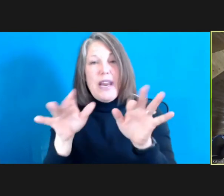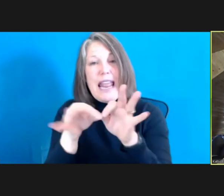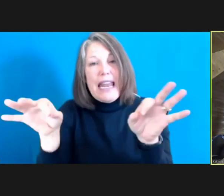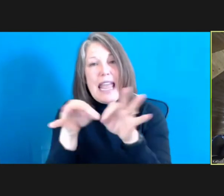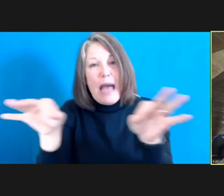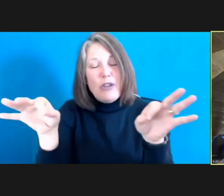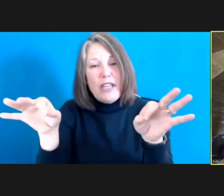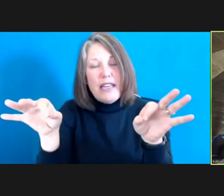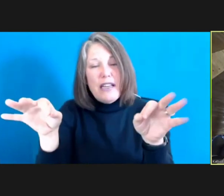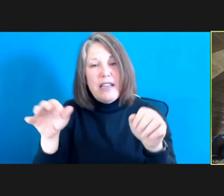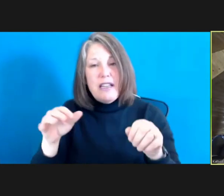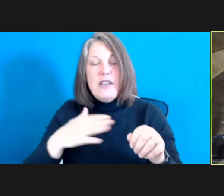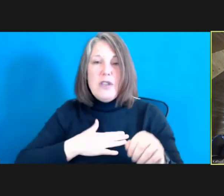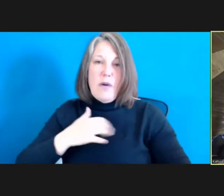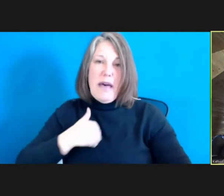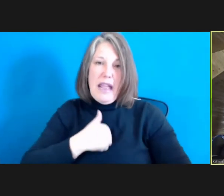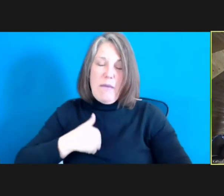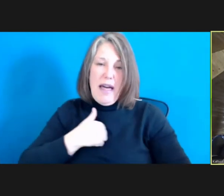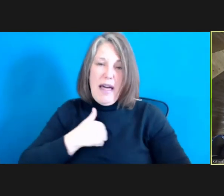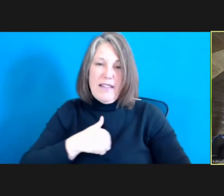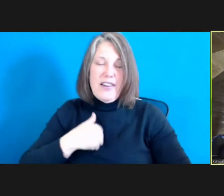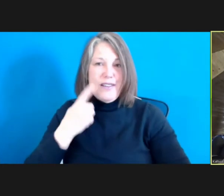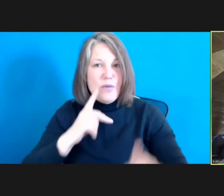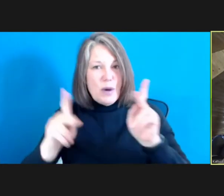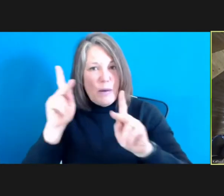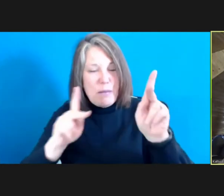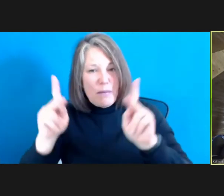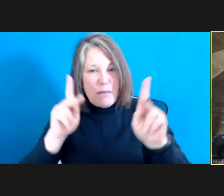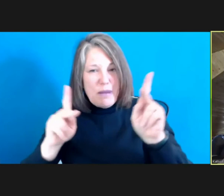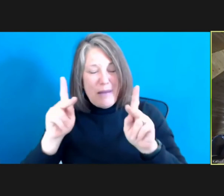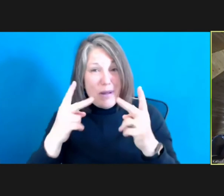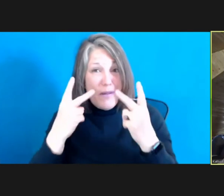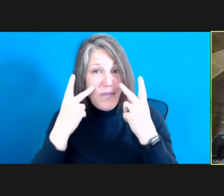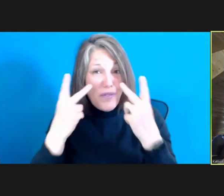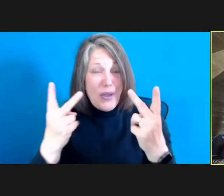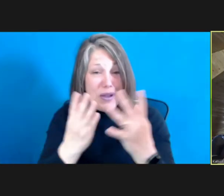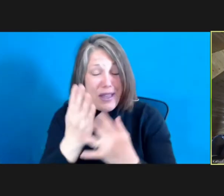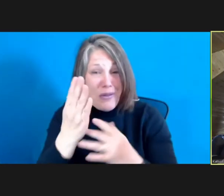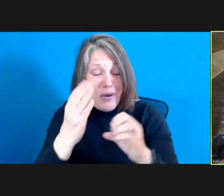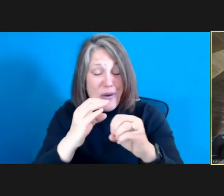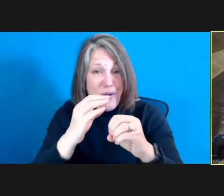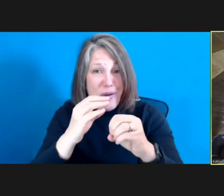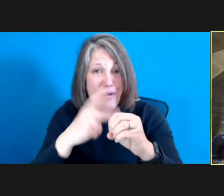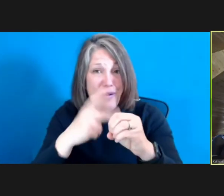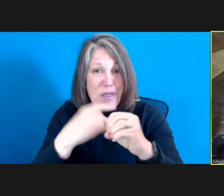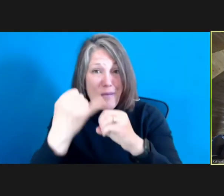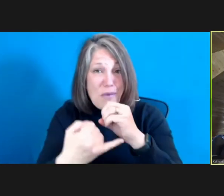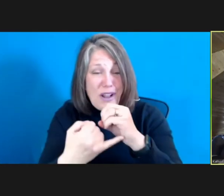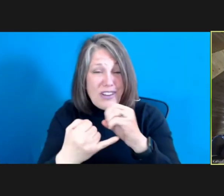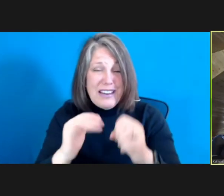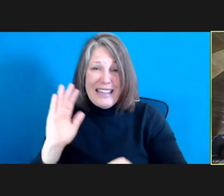So my apologies to participants viewing this through the Xero Project Streamer. It appears that